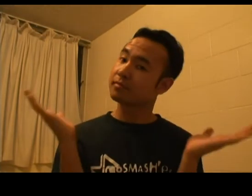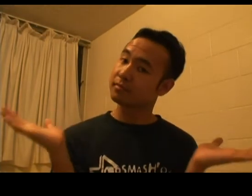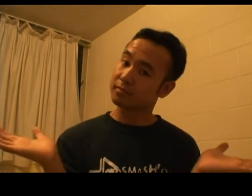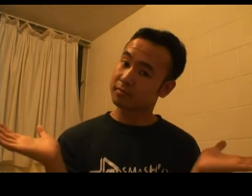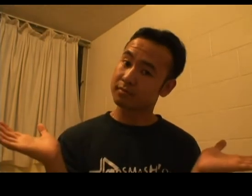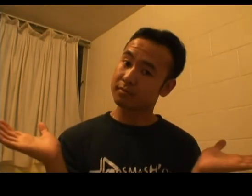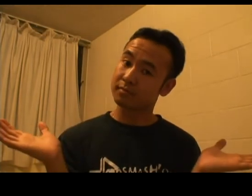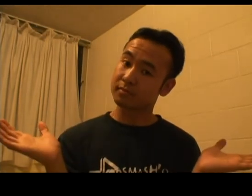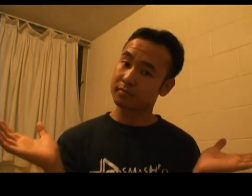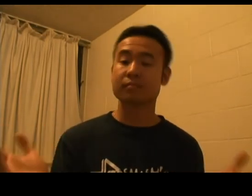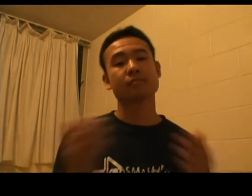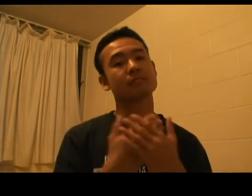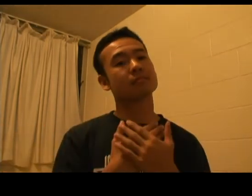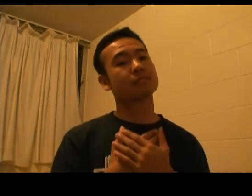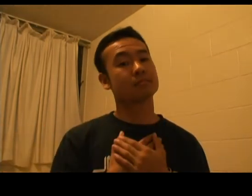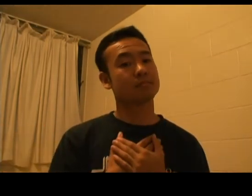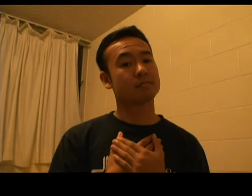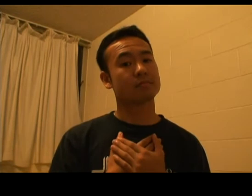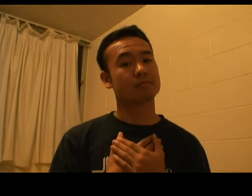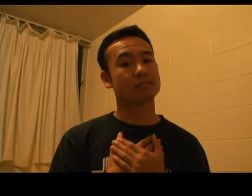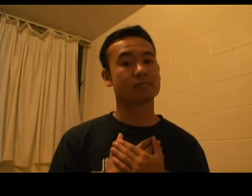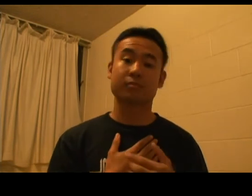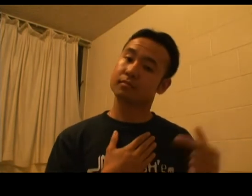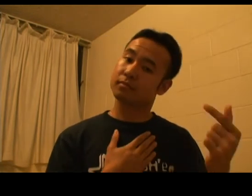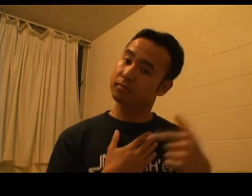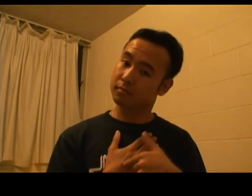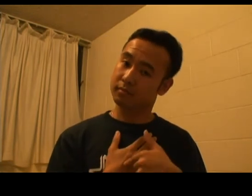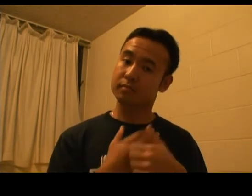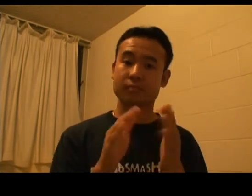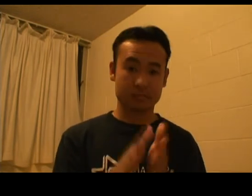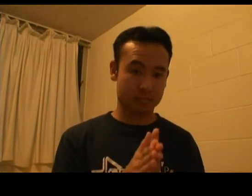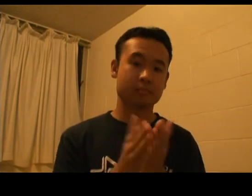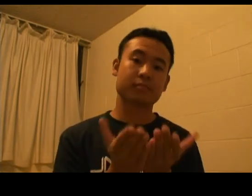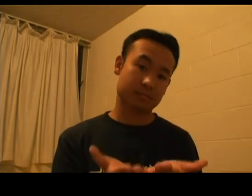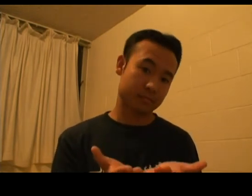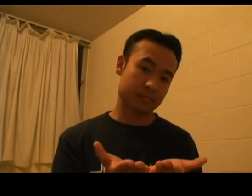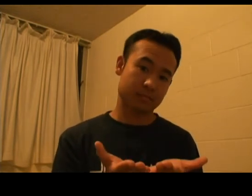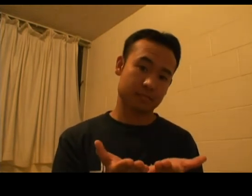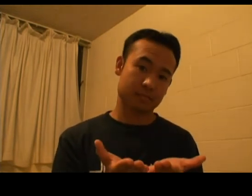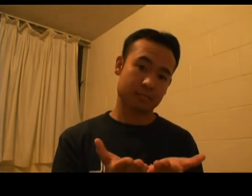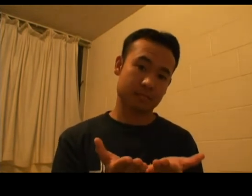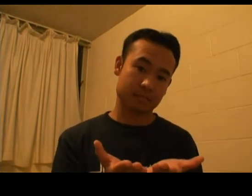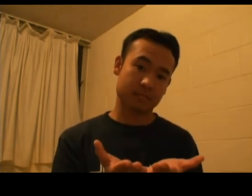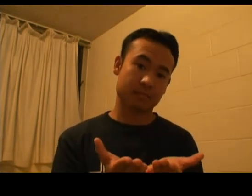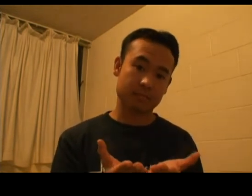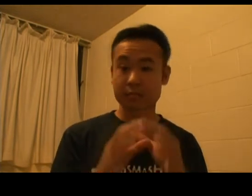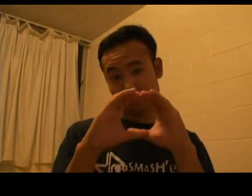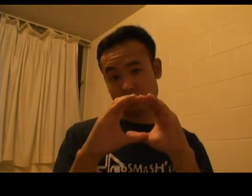Is it really fair to feel this way inside?